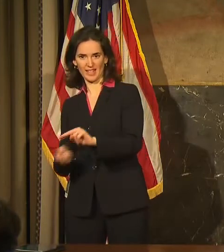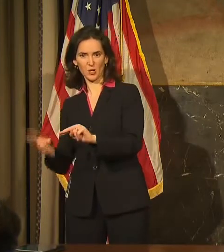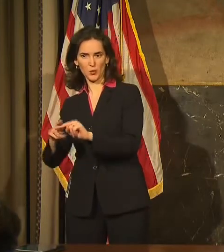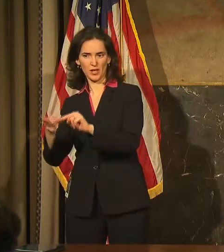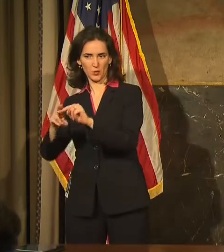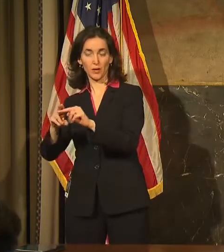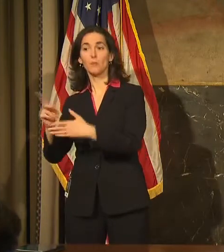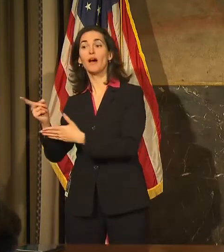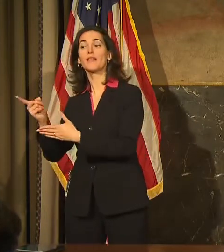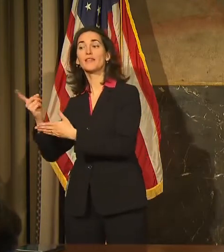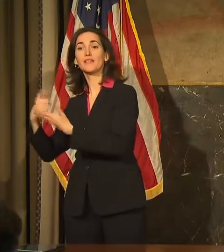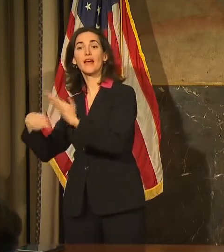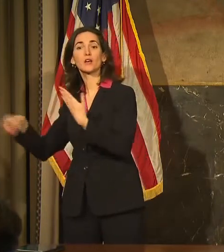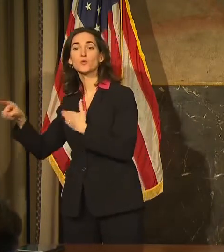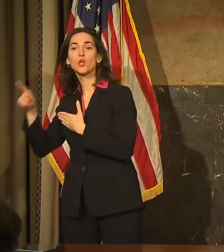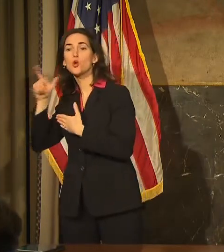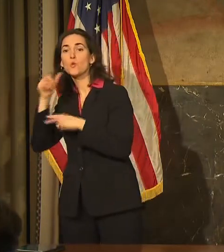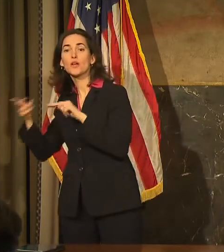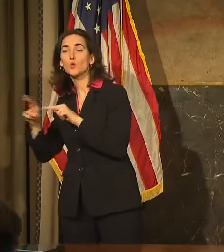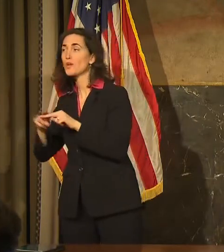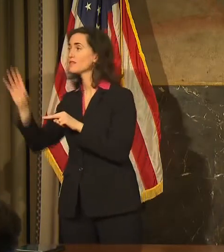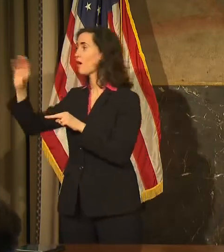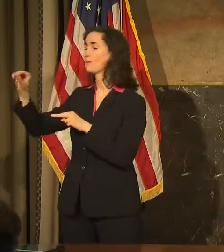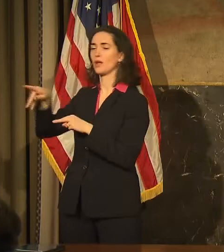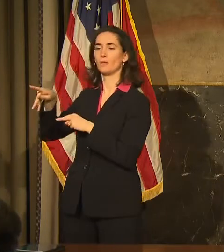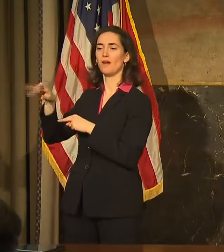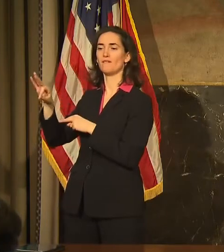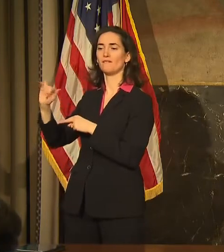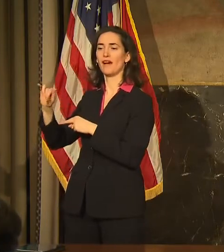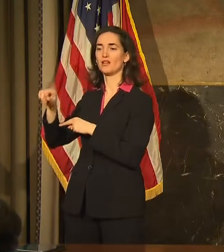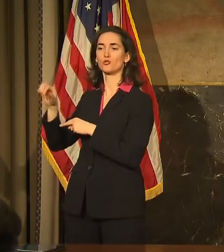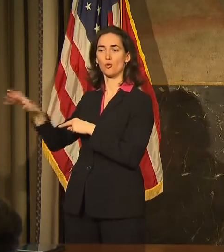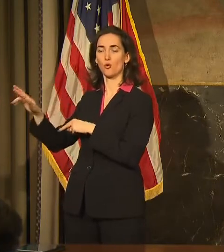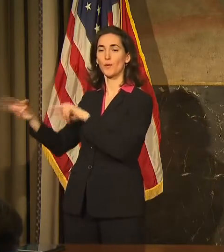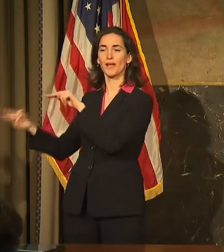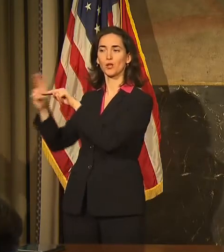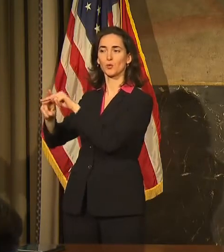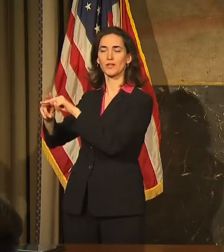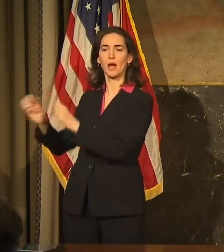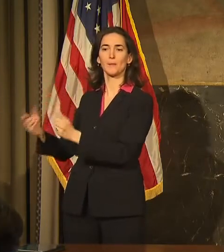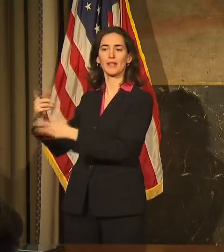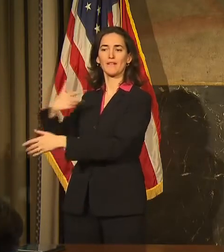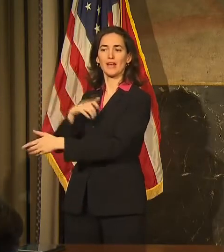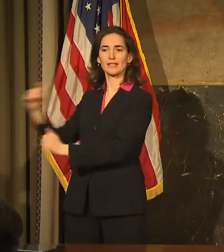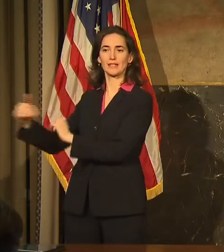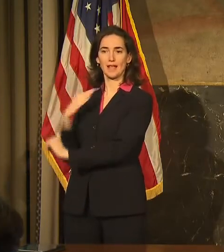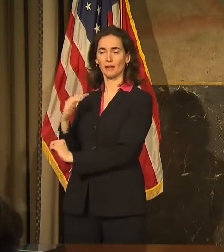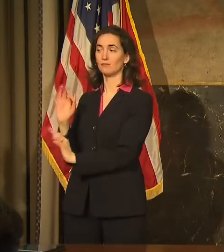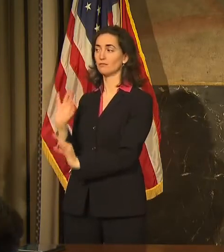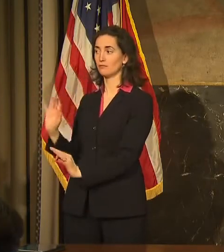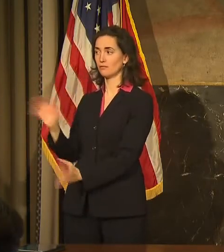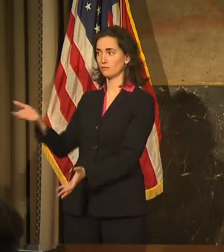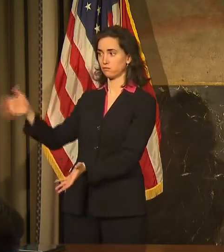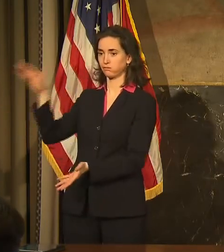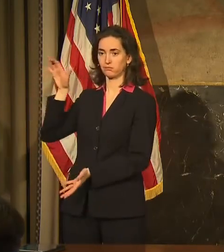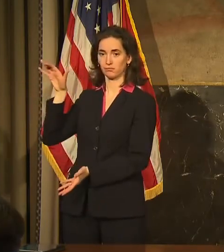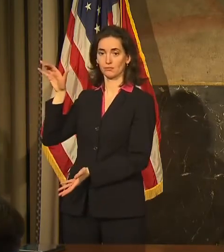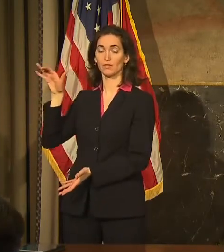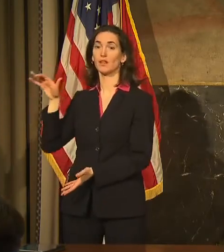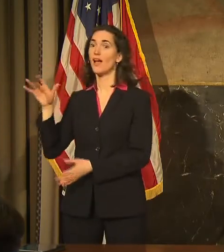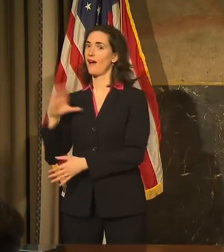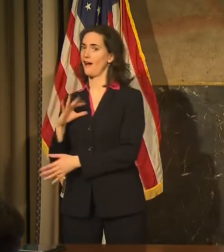coming next week is on the Pfizer side. Now, that's the good news. The bad news